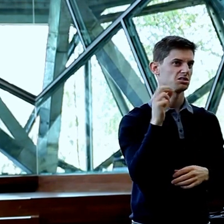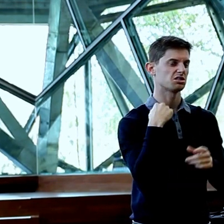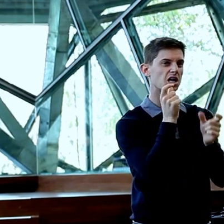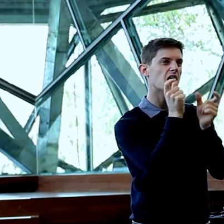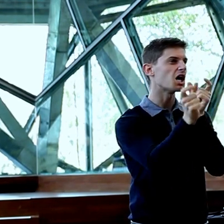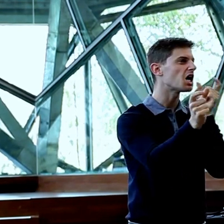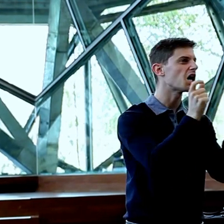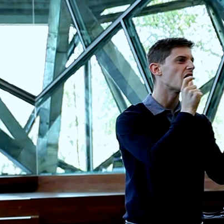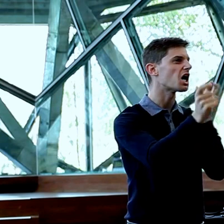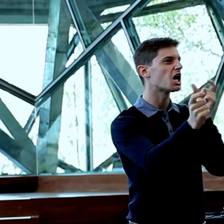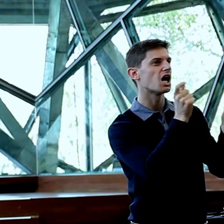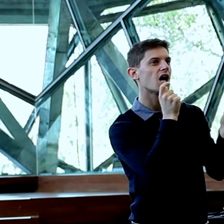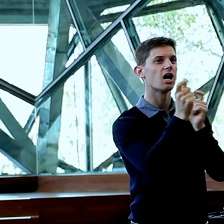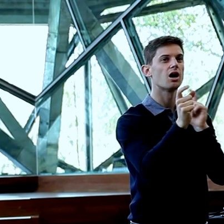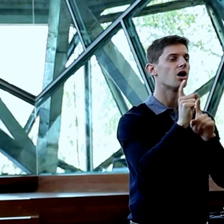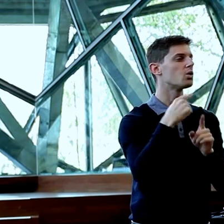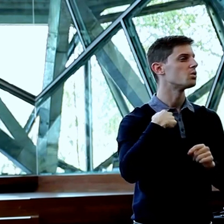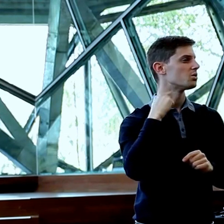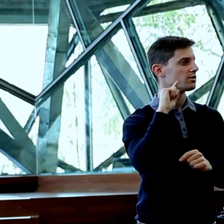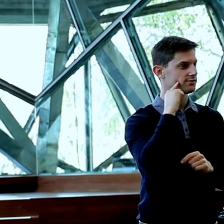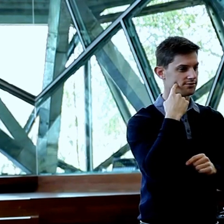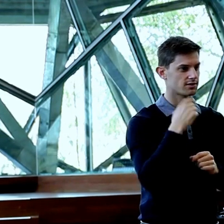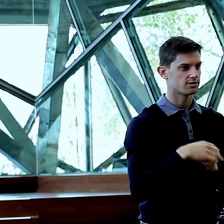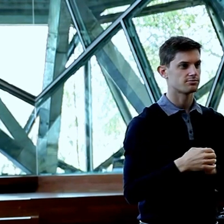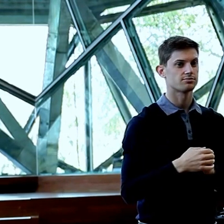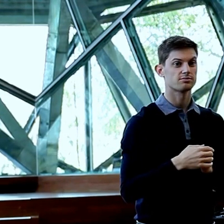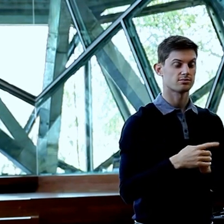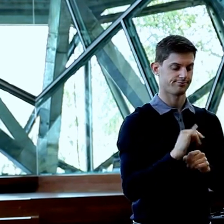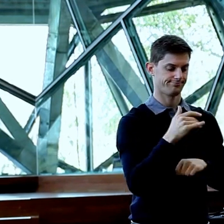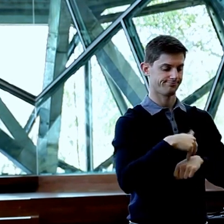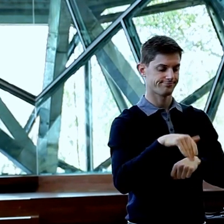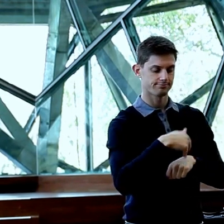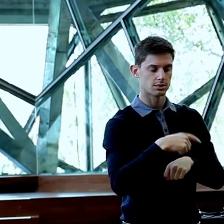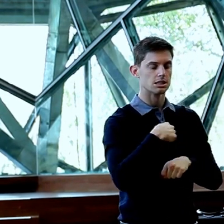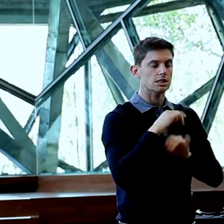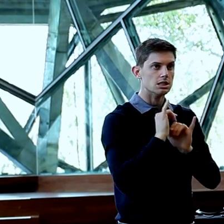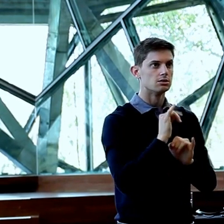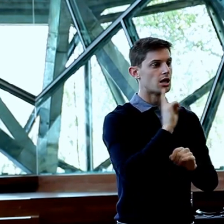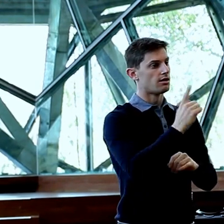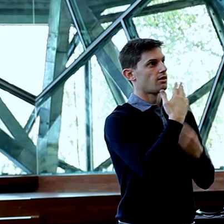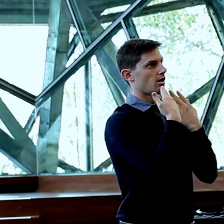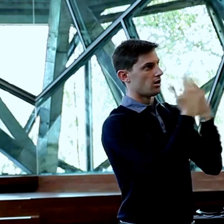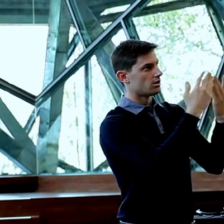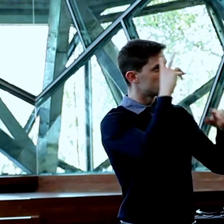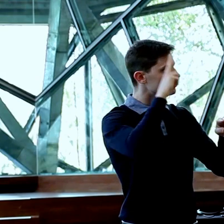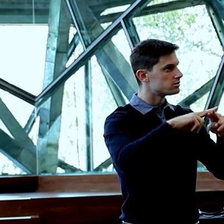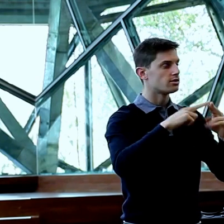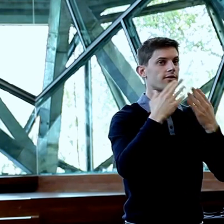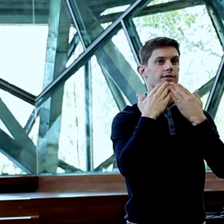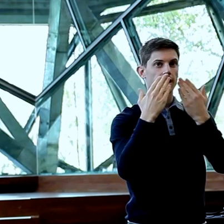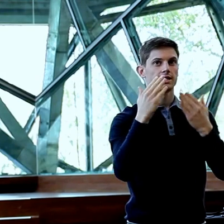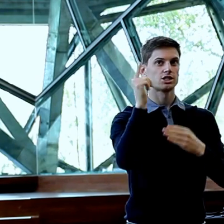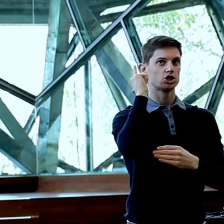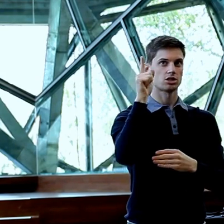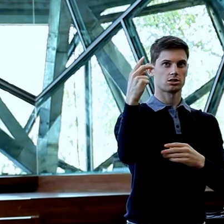my voice. Now, that was an issue, obviously, but thanks to my parents and to my teachers, they